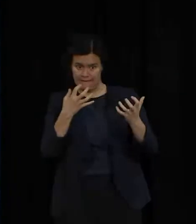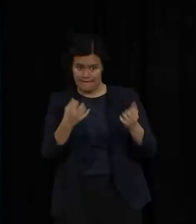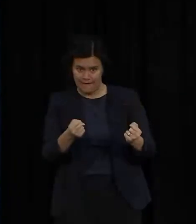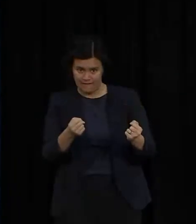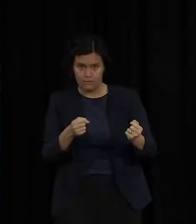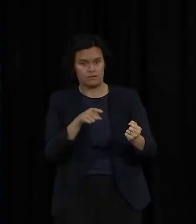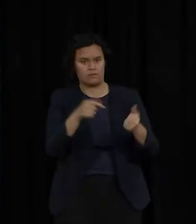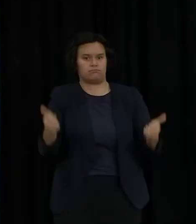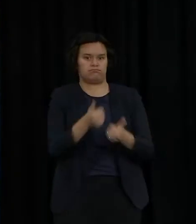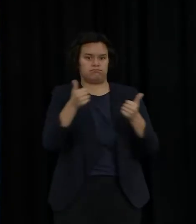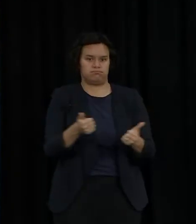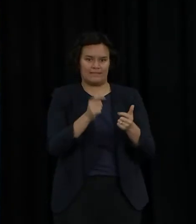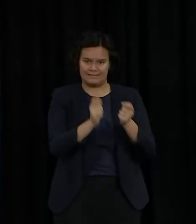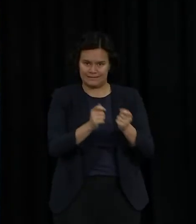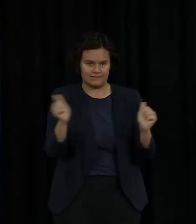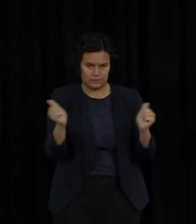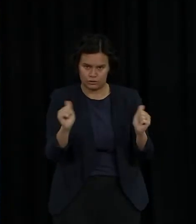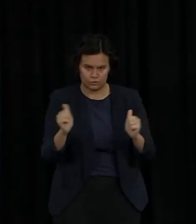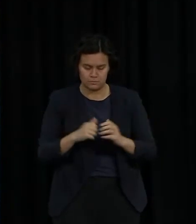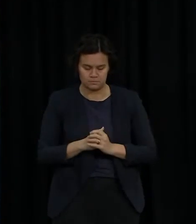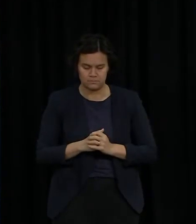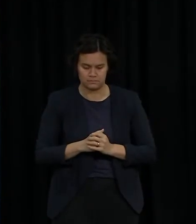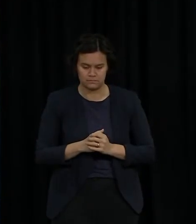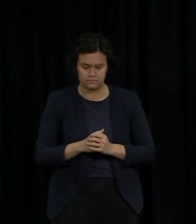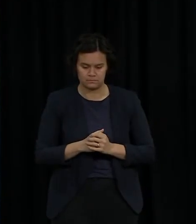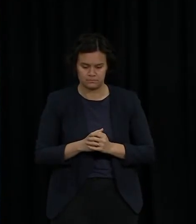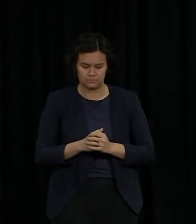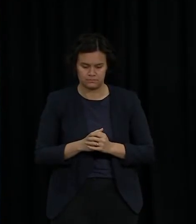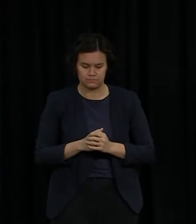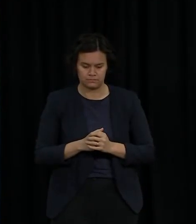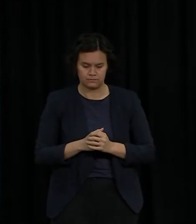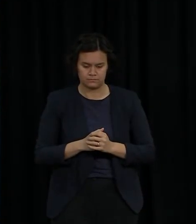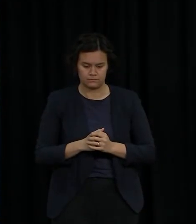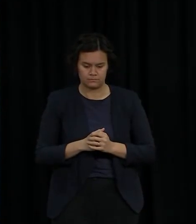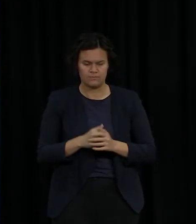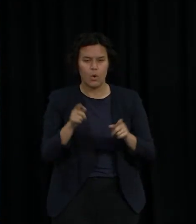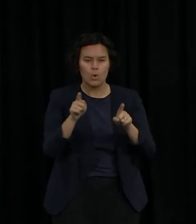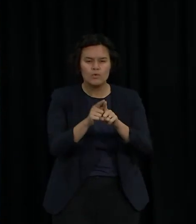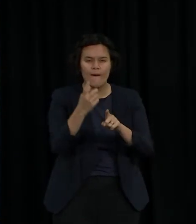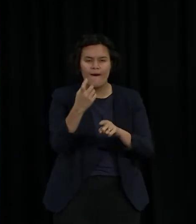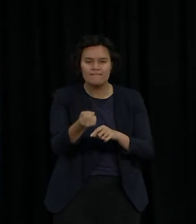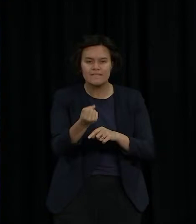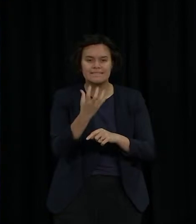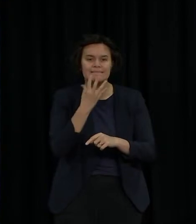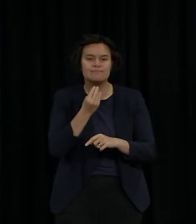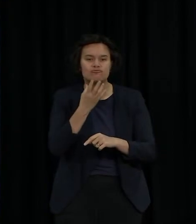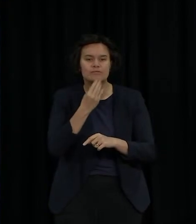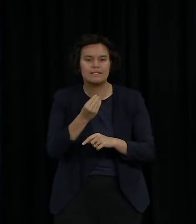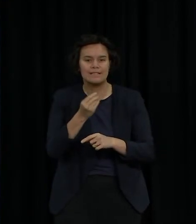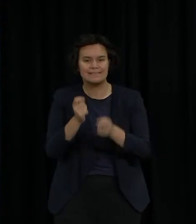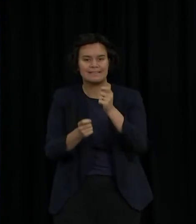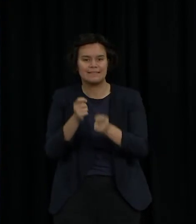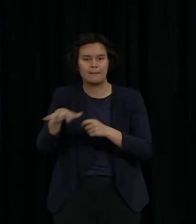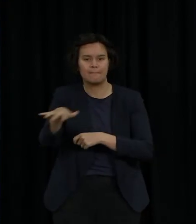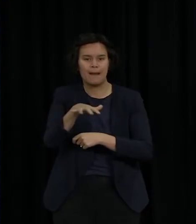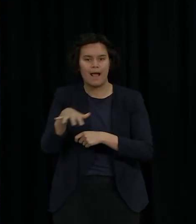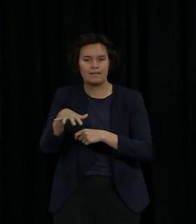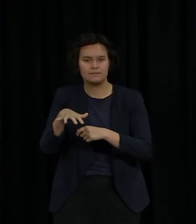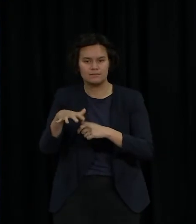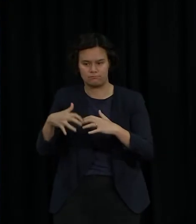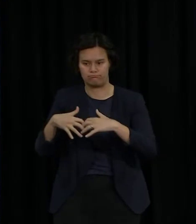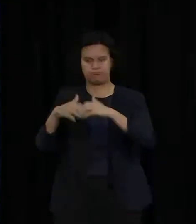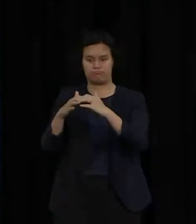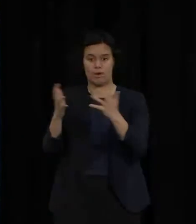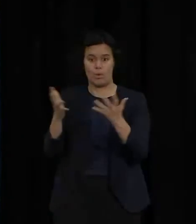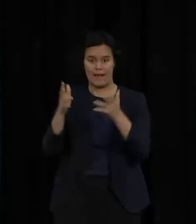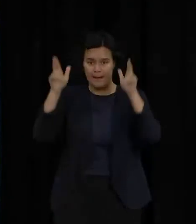also want to report that there was a really good use of a pop-up testing site at Bunnings Warehouse in Manukau yesterday. A